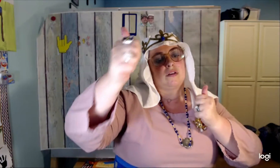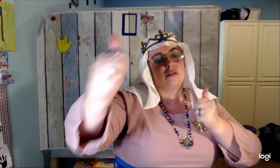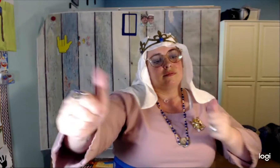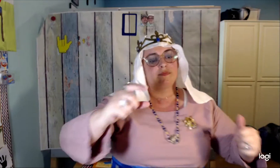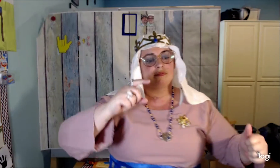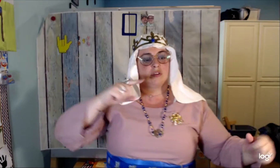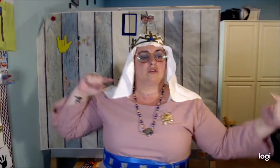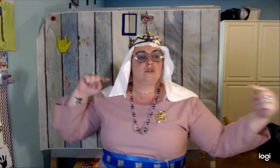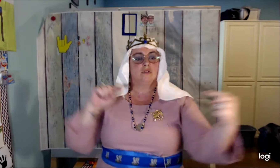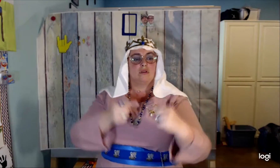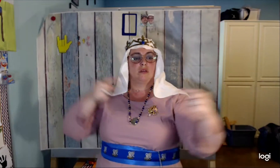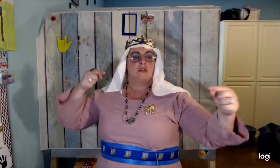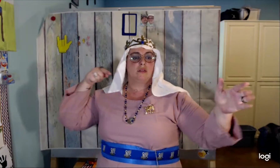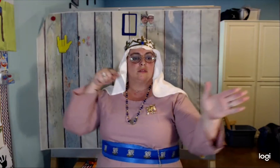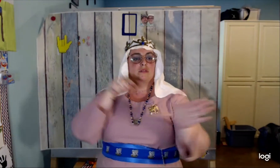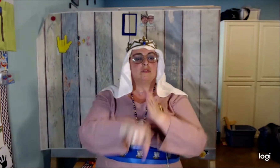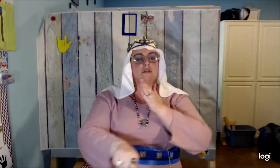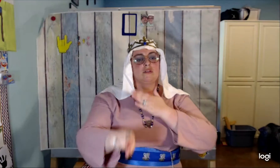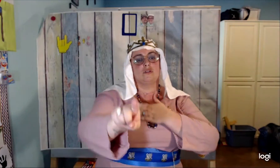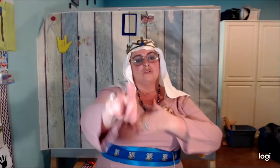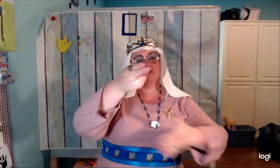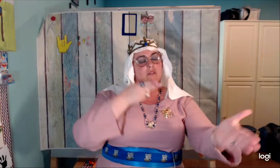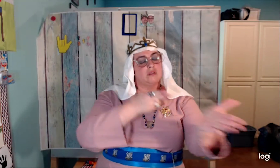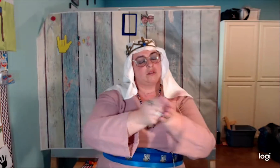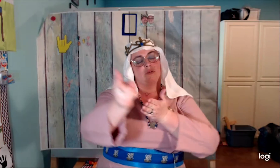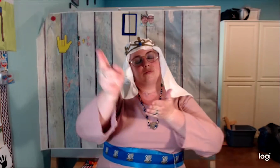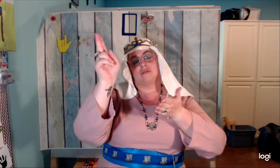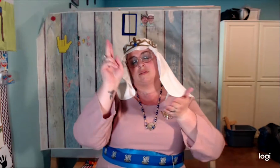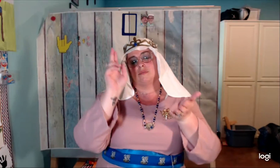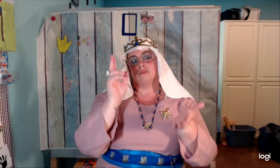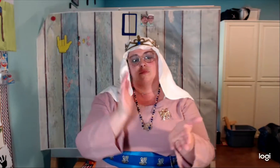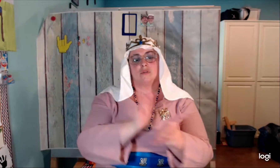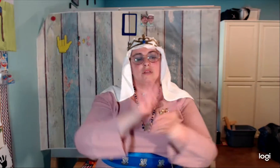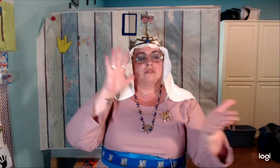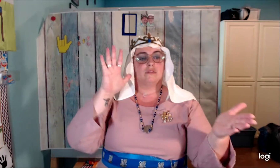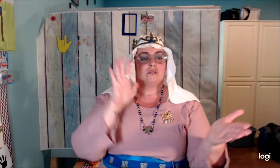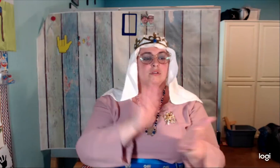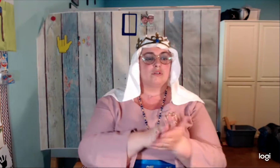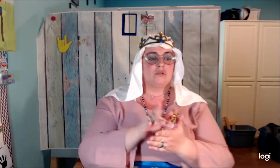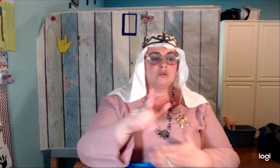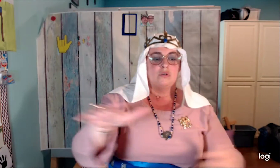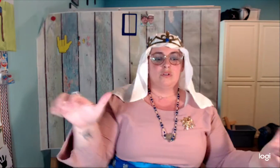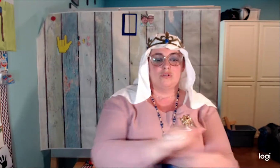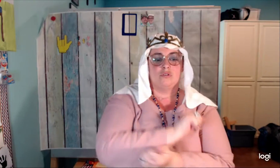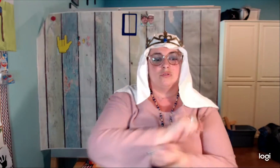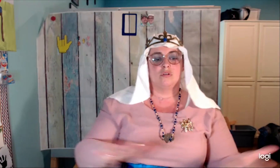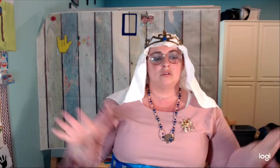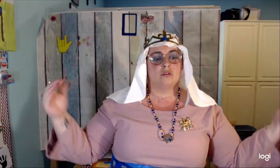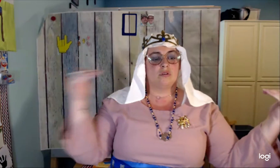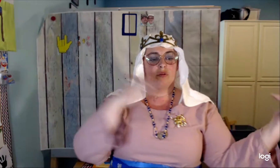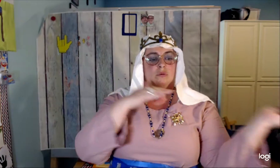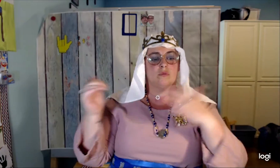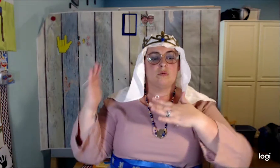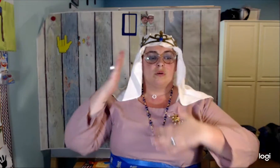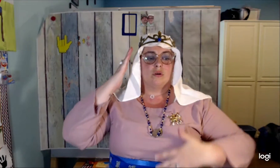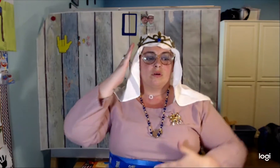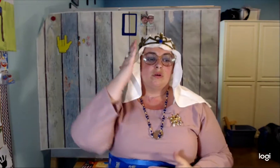far, enemies slain with honor and praise, you were going to conquer the